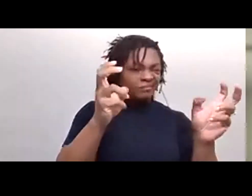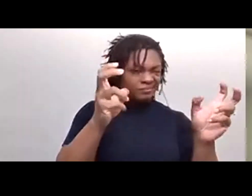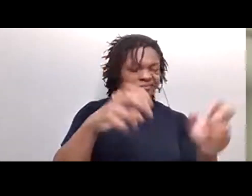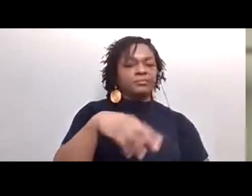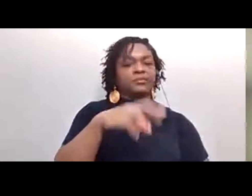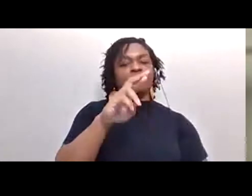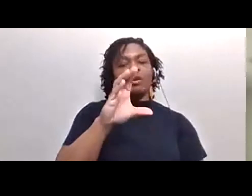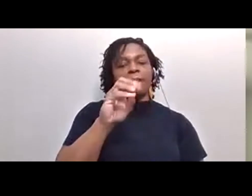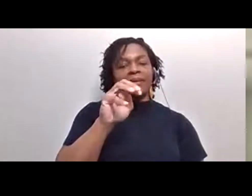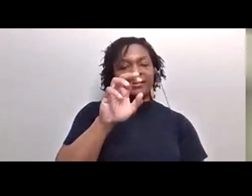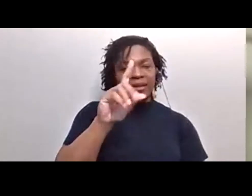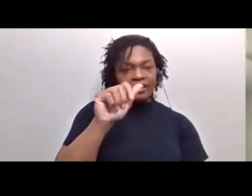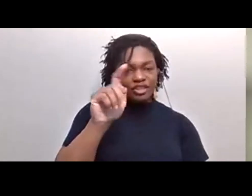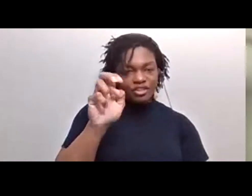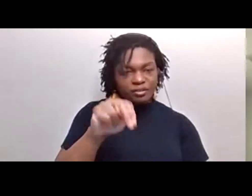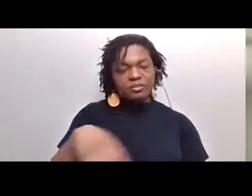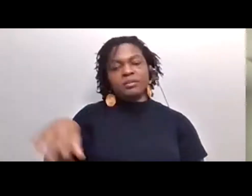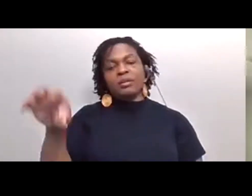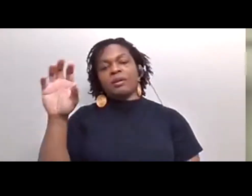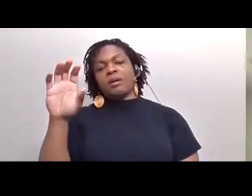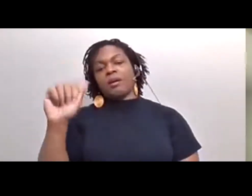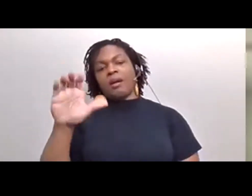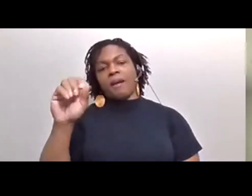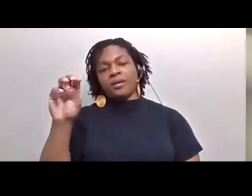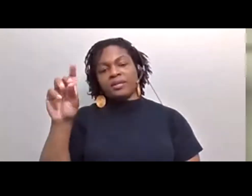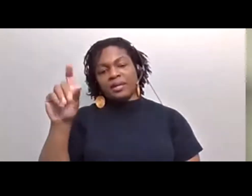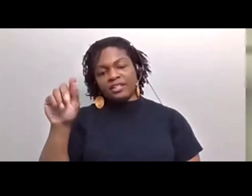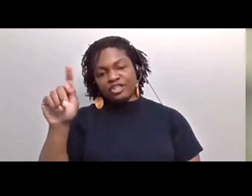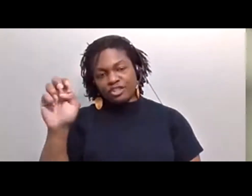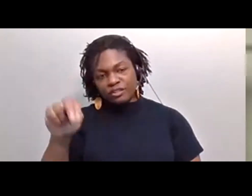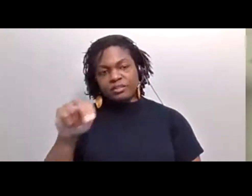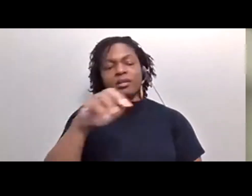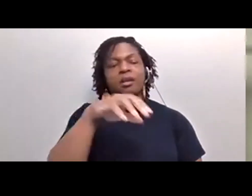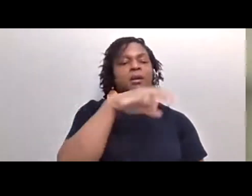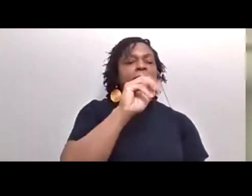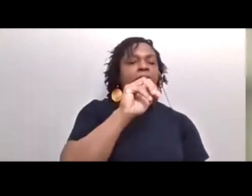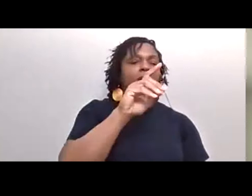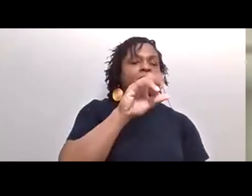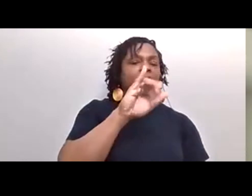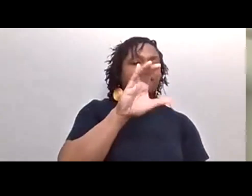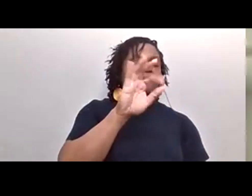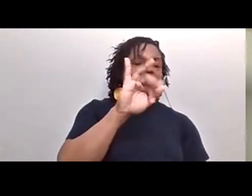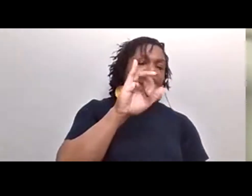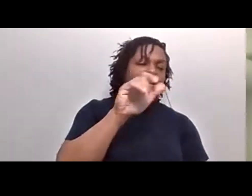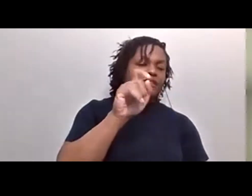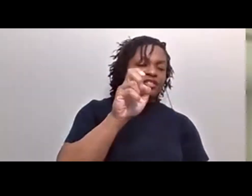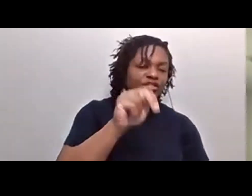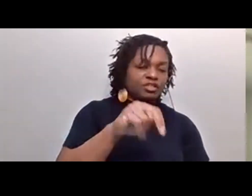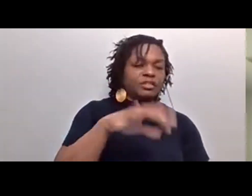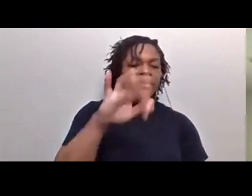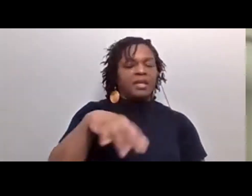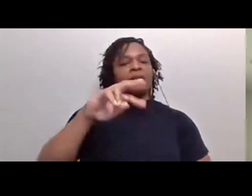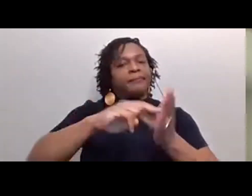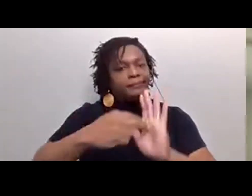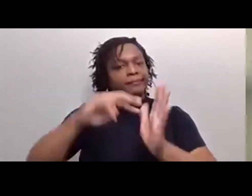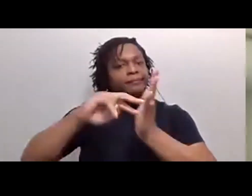responsible parties and repayment, and related definitions and so on. We discussed